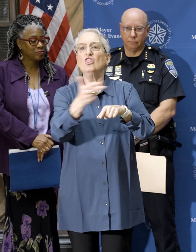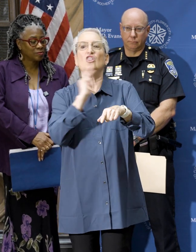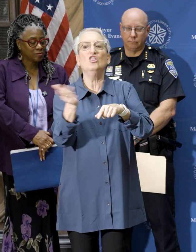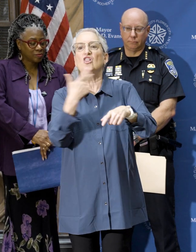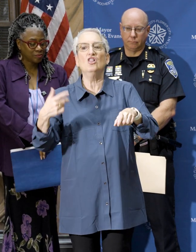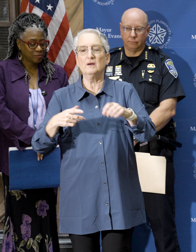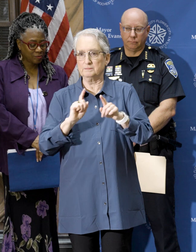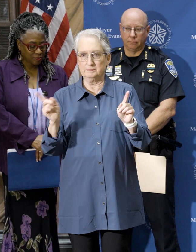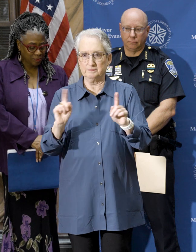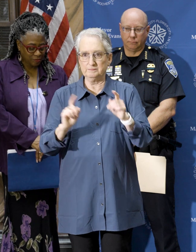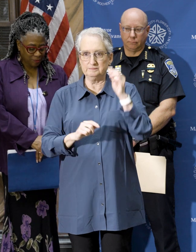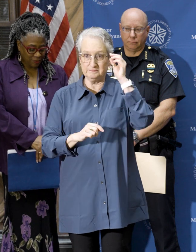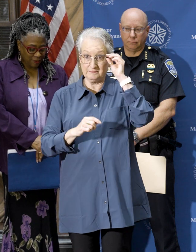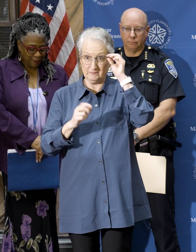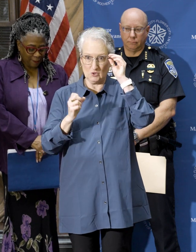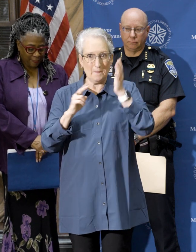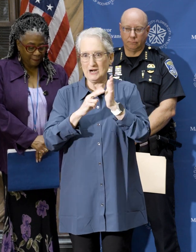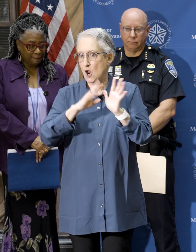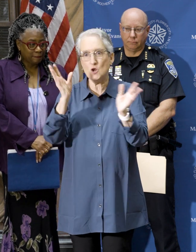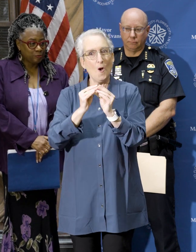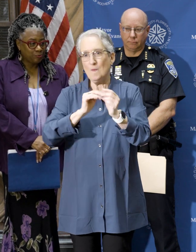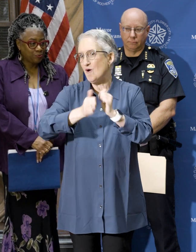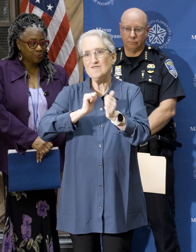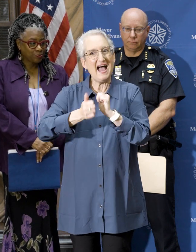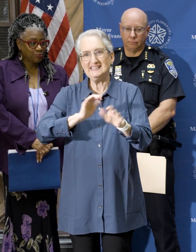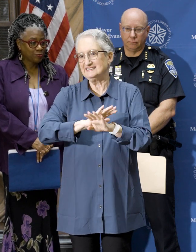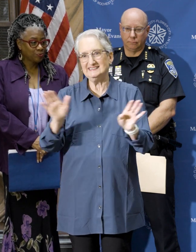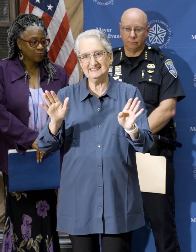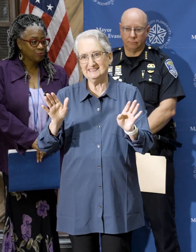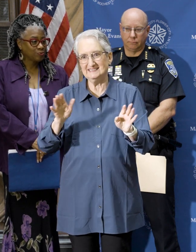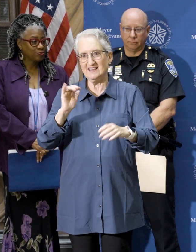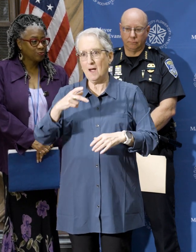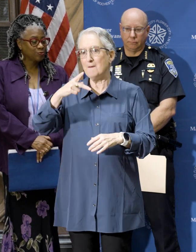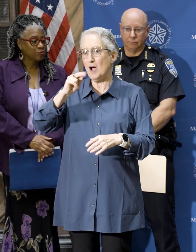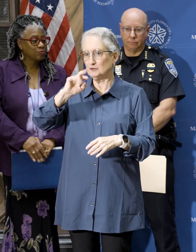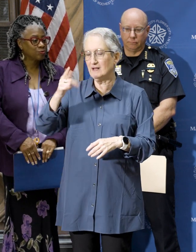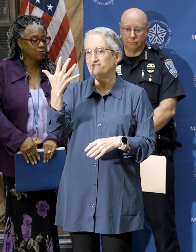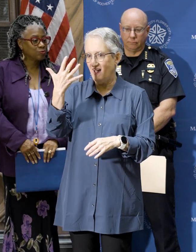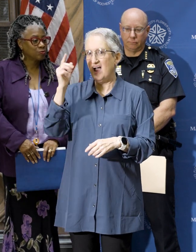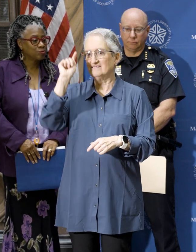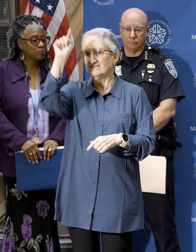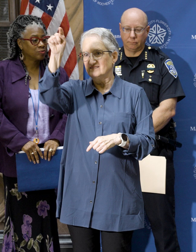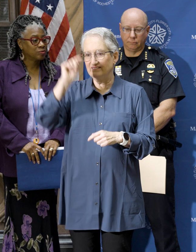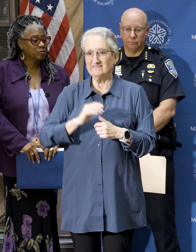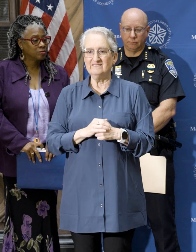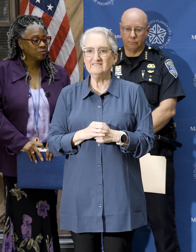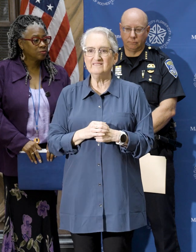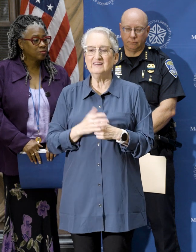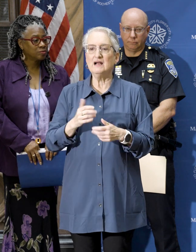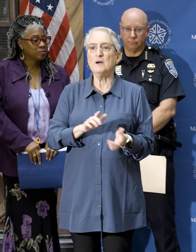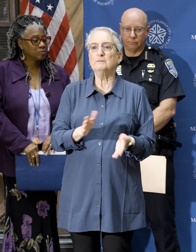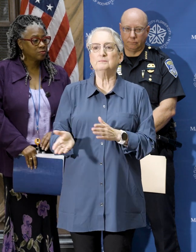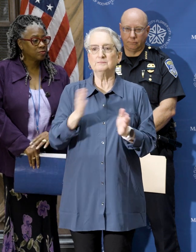have too much of drag racing. We wanted to make sure we took care of that. So I thank the commissioner for that. Now I turn it over to Dr. Green, who will tell you